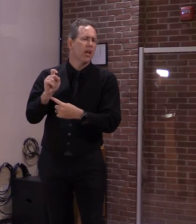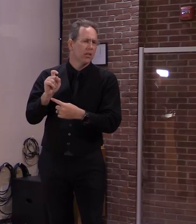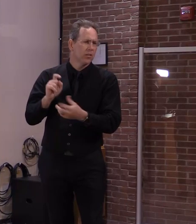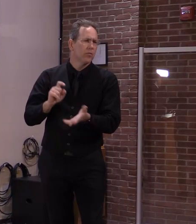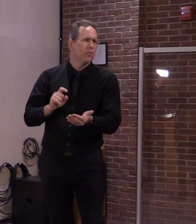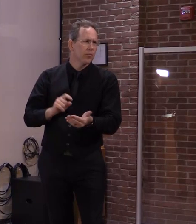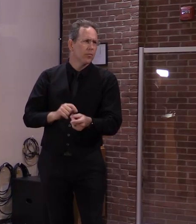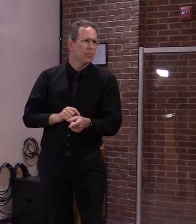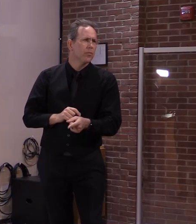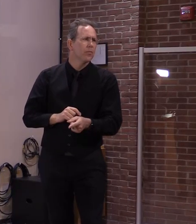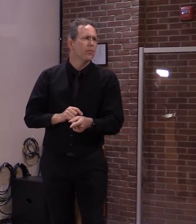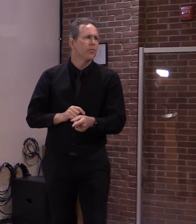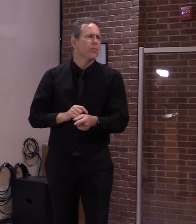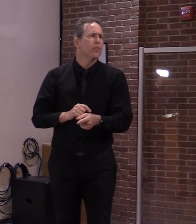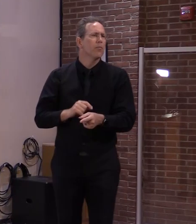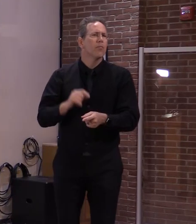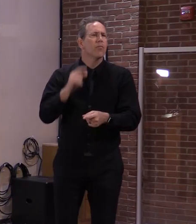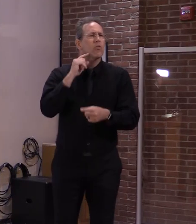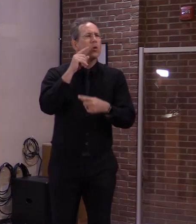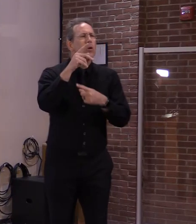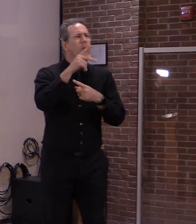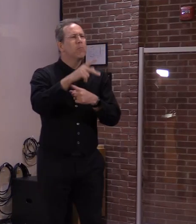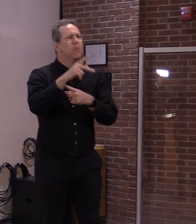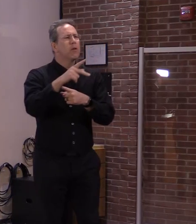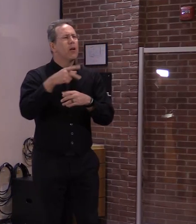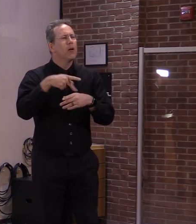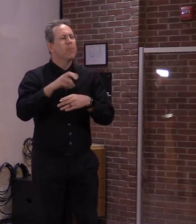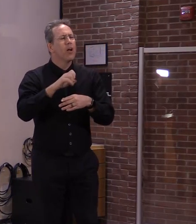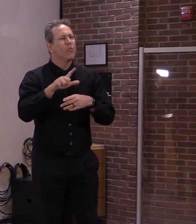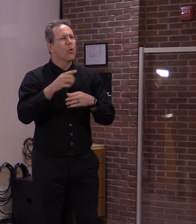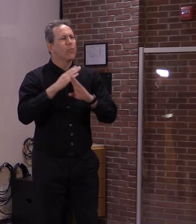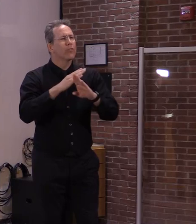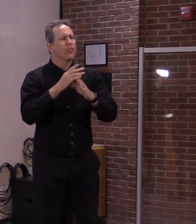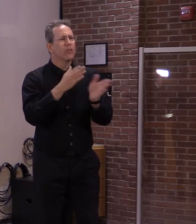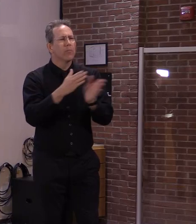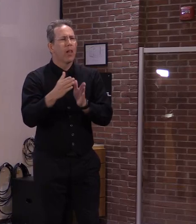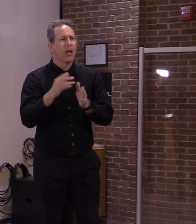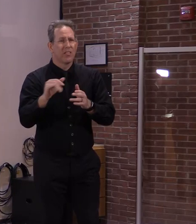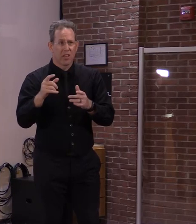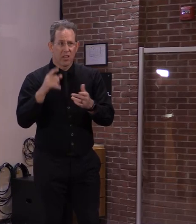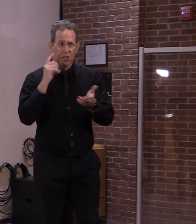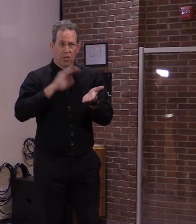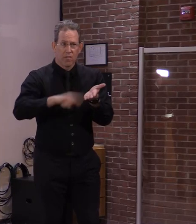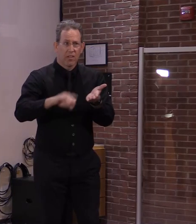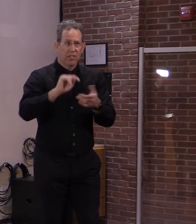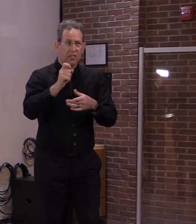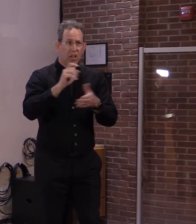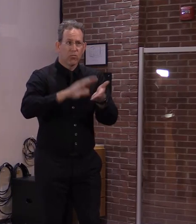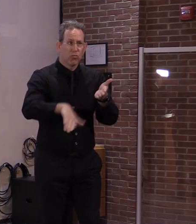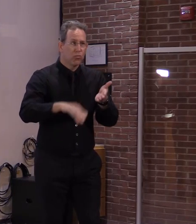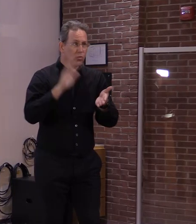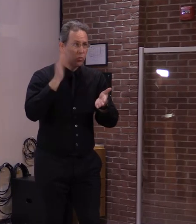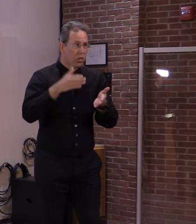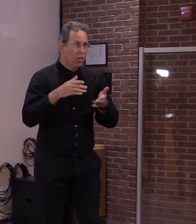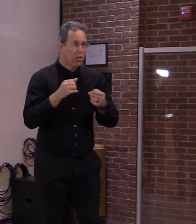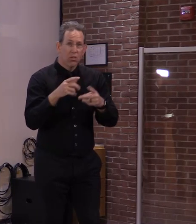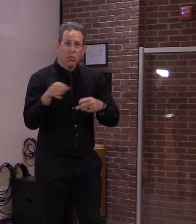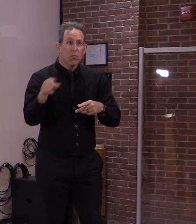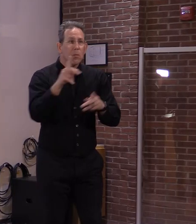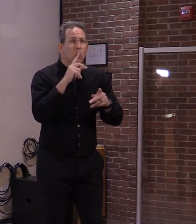PPP loans, have you discussed with anybody the opportunity to see whether or not Vermont can